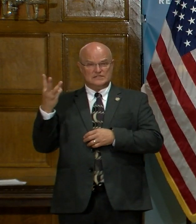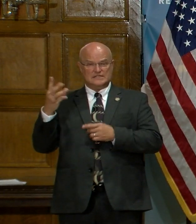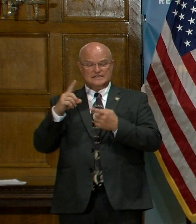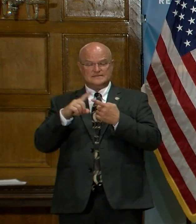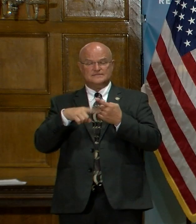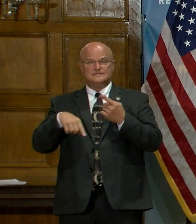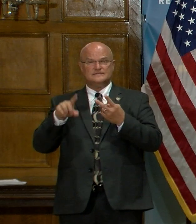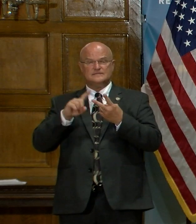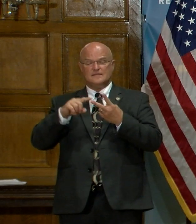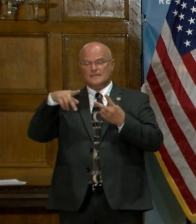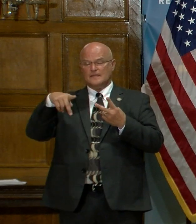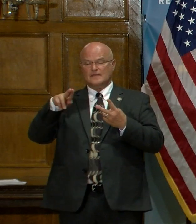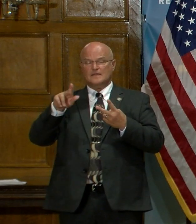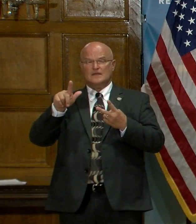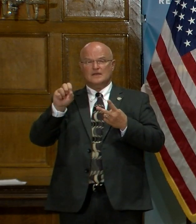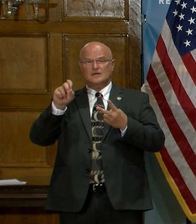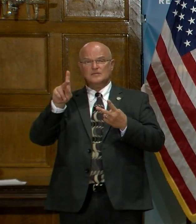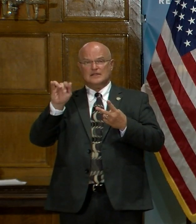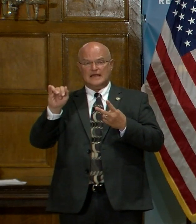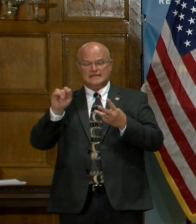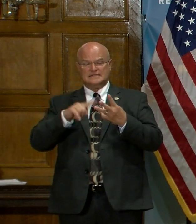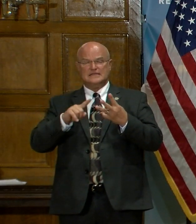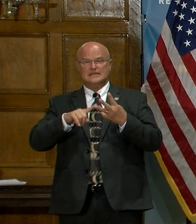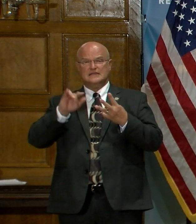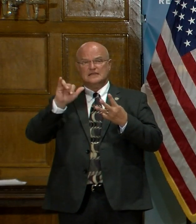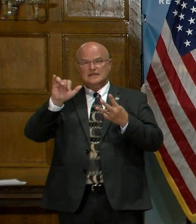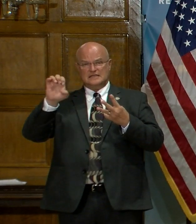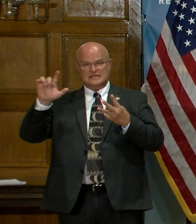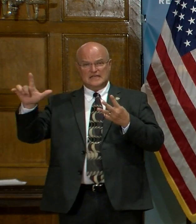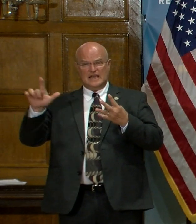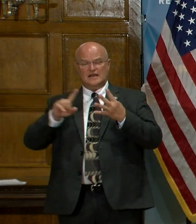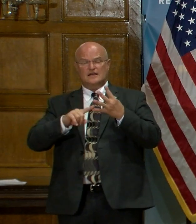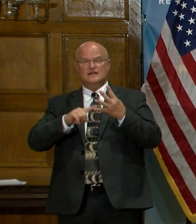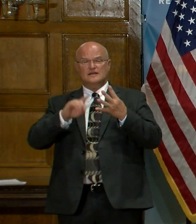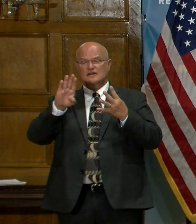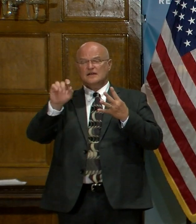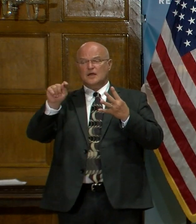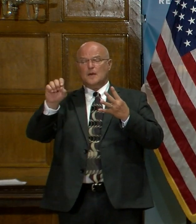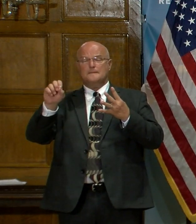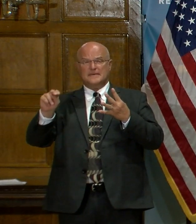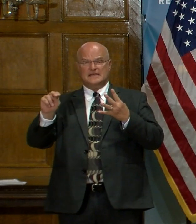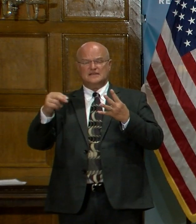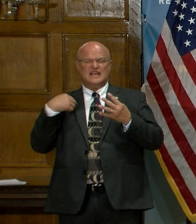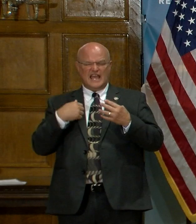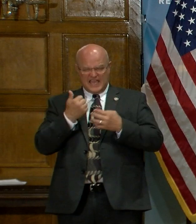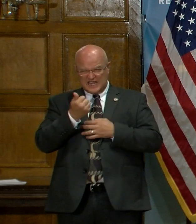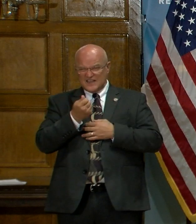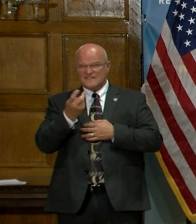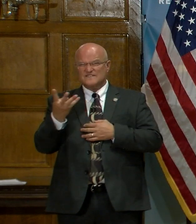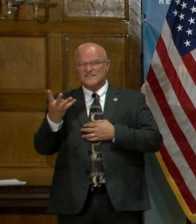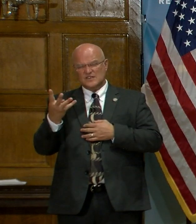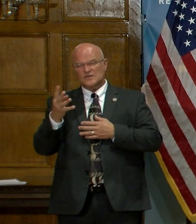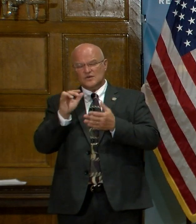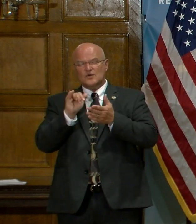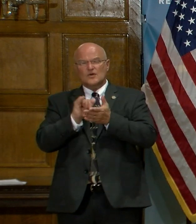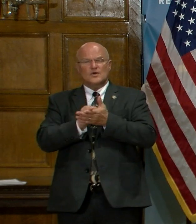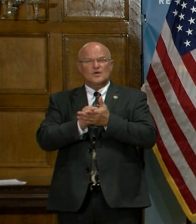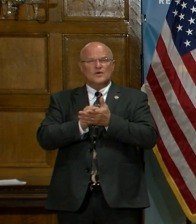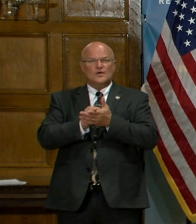Washington, Pulaski, Yell, and Benton. I should also add that we had a few